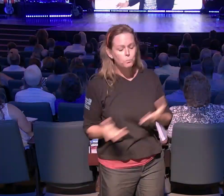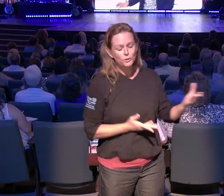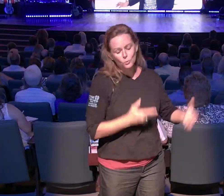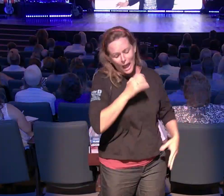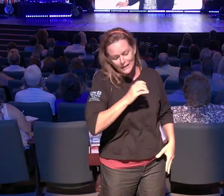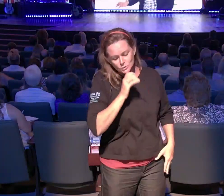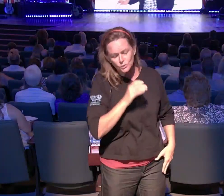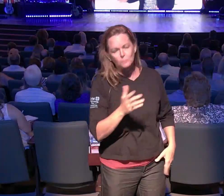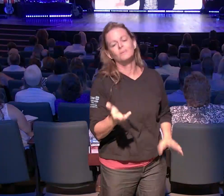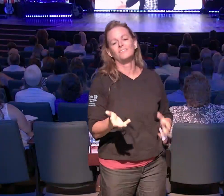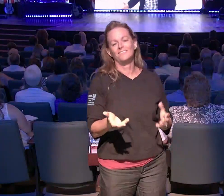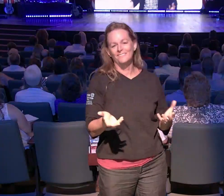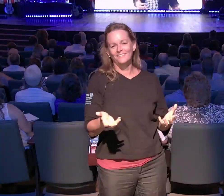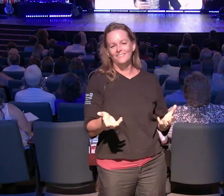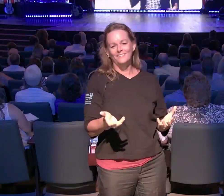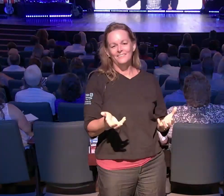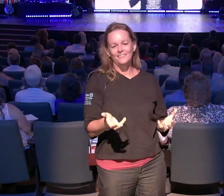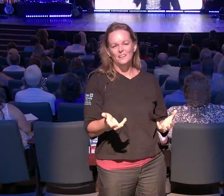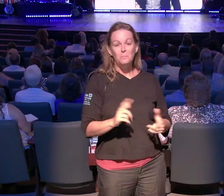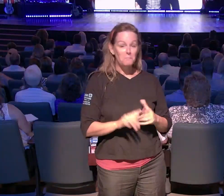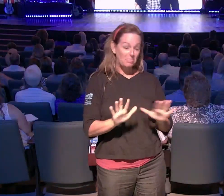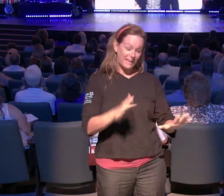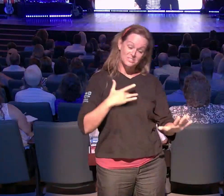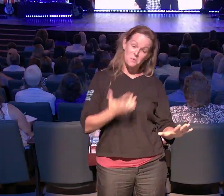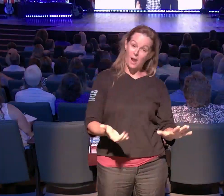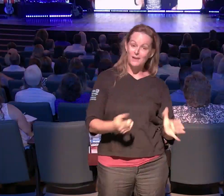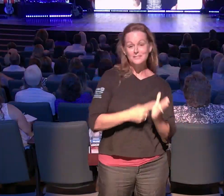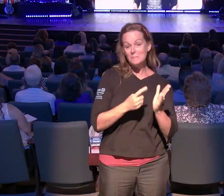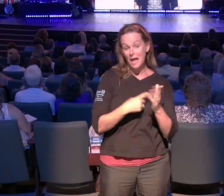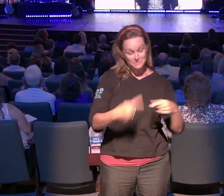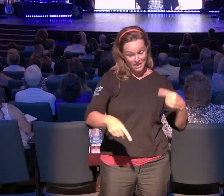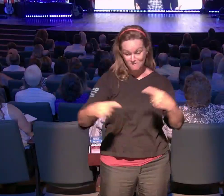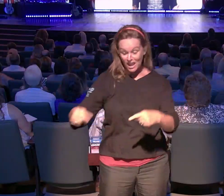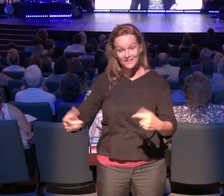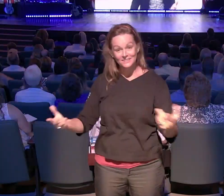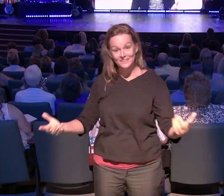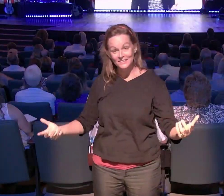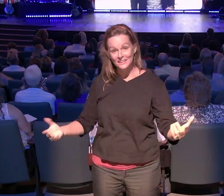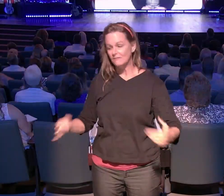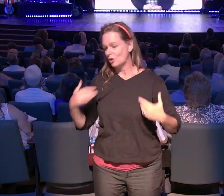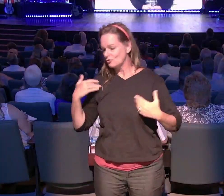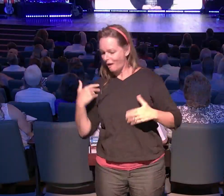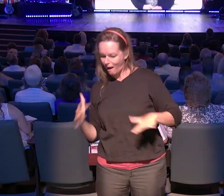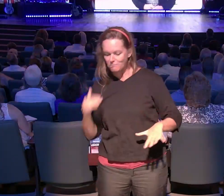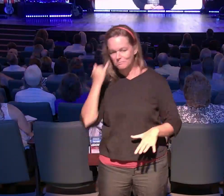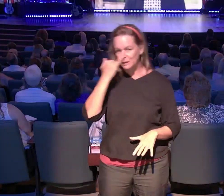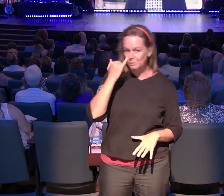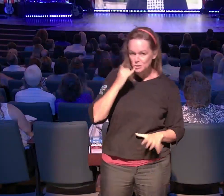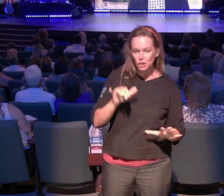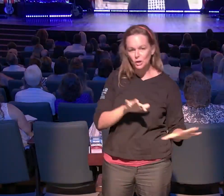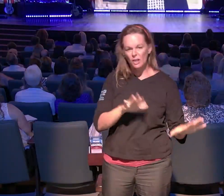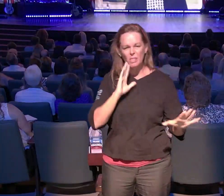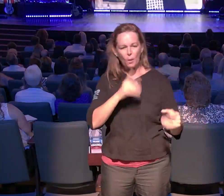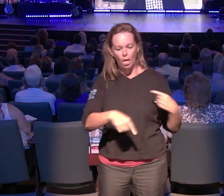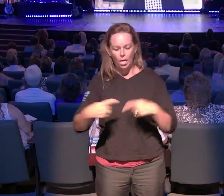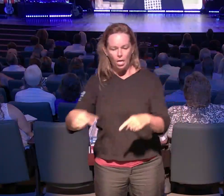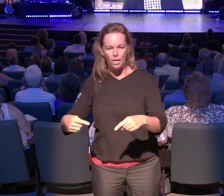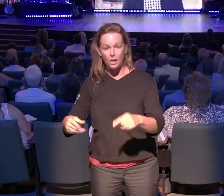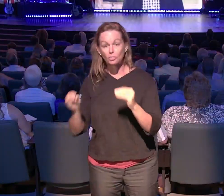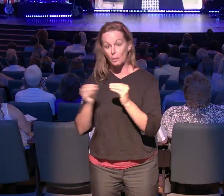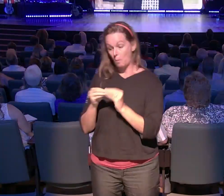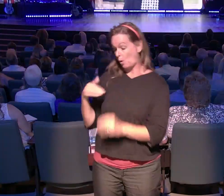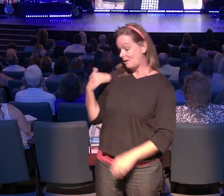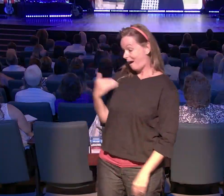gonna be kids. They're gonna argue and they're gonna fuss and fight from time to time, especially when they're young and immature. In fact, the more immature they